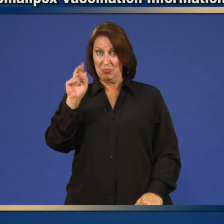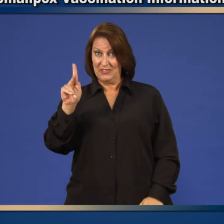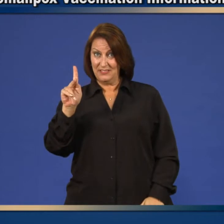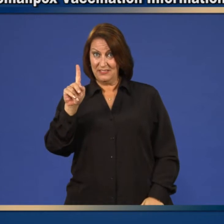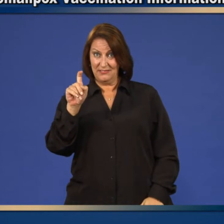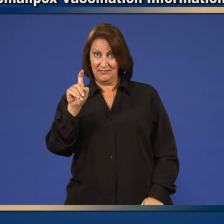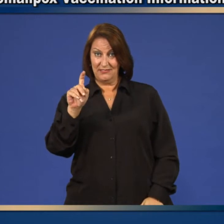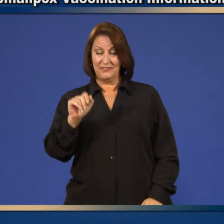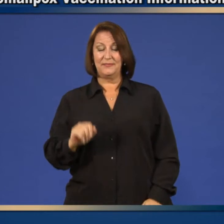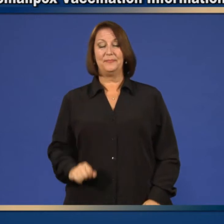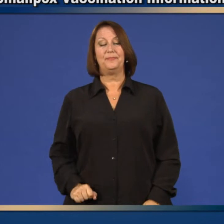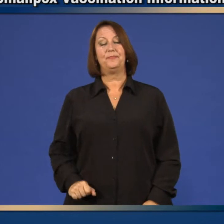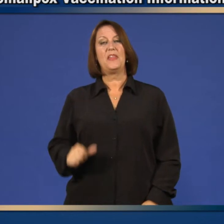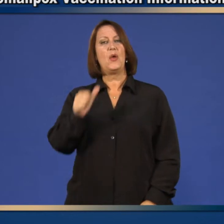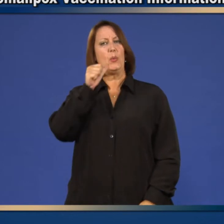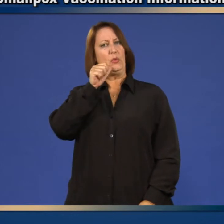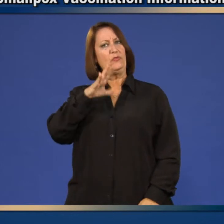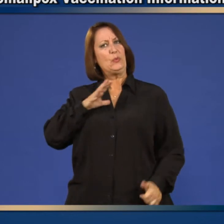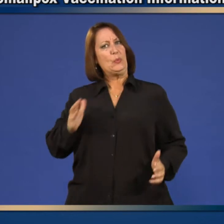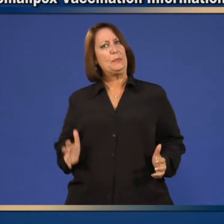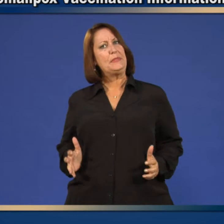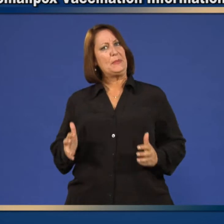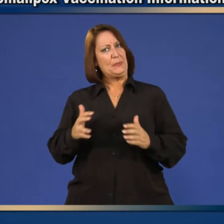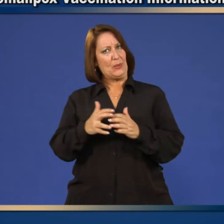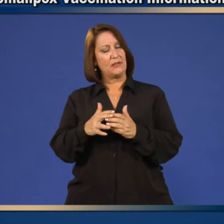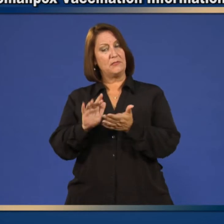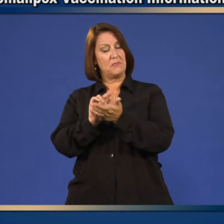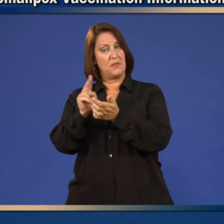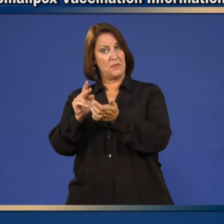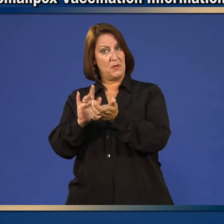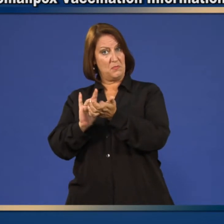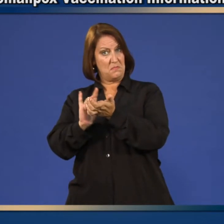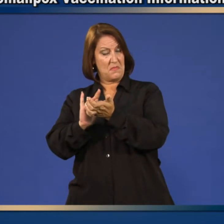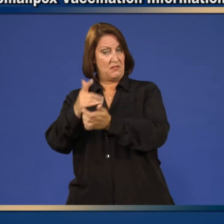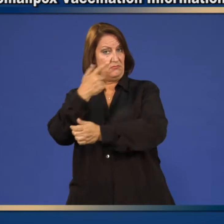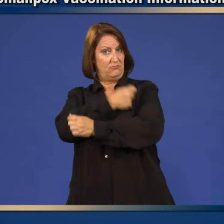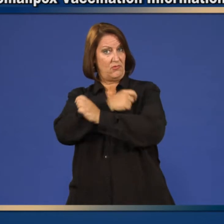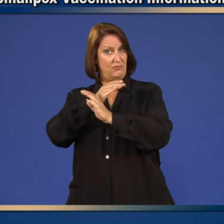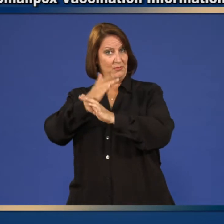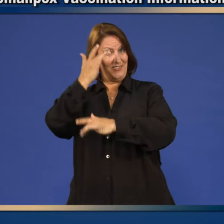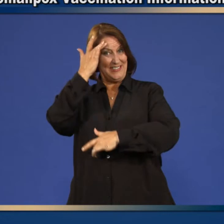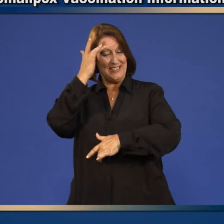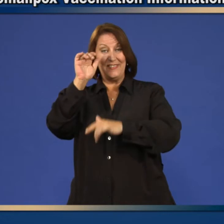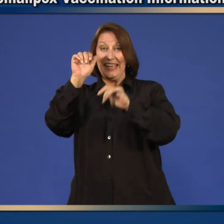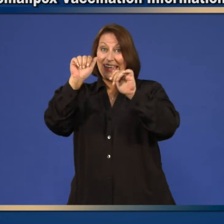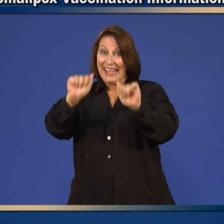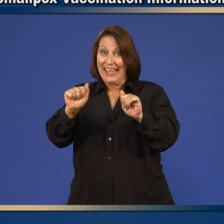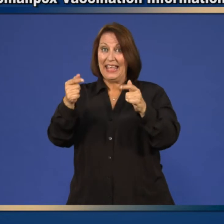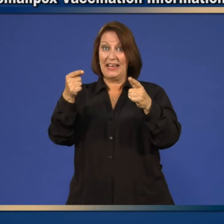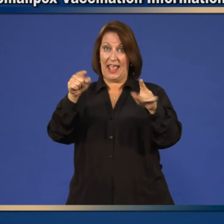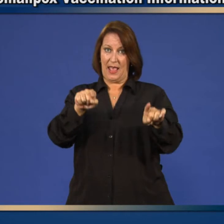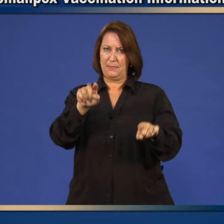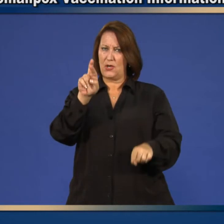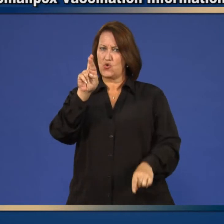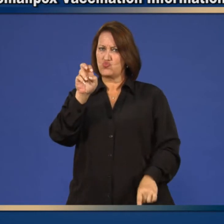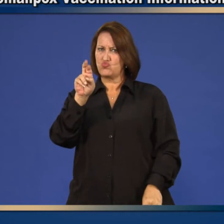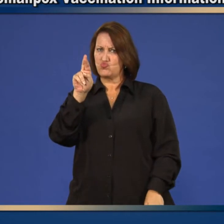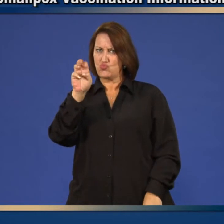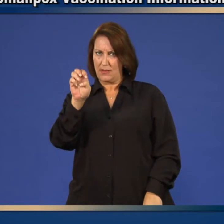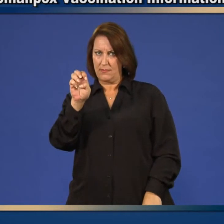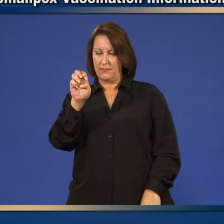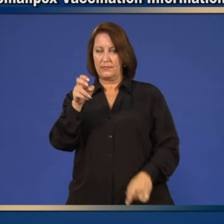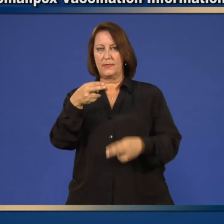In pregnant women, smallpox vaccination can cause a very rare but serious complication